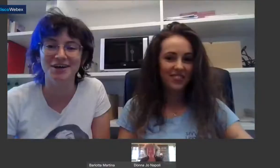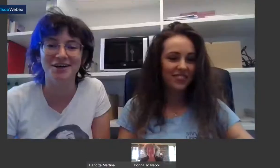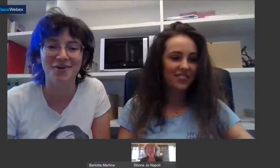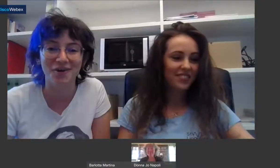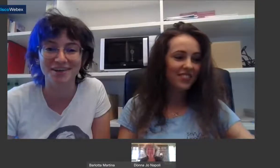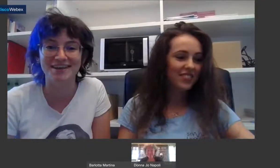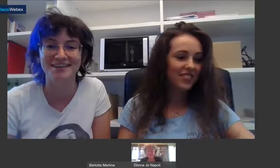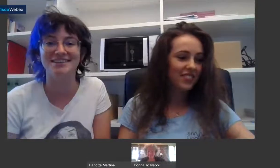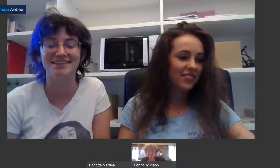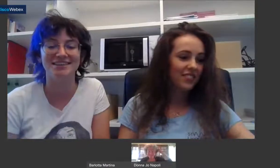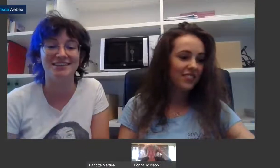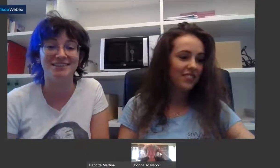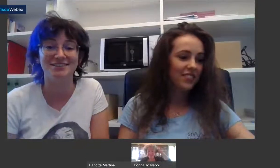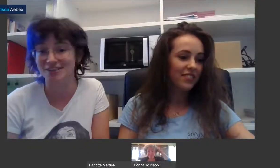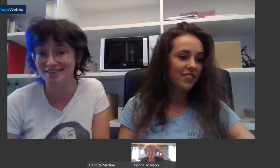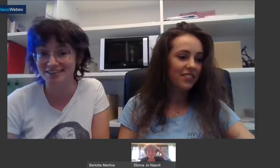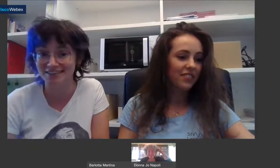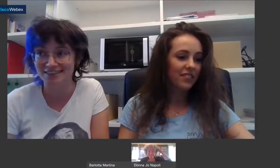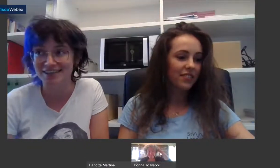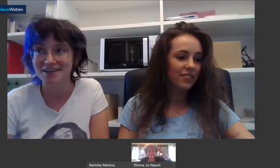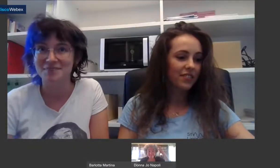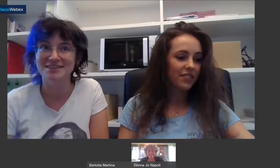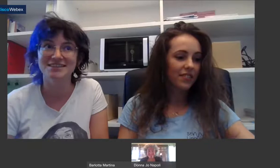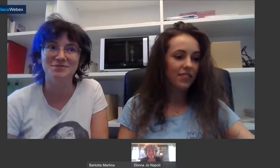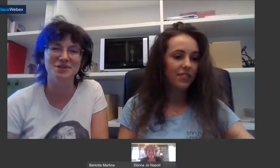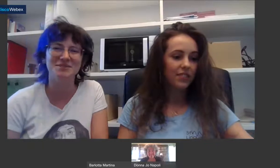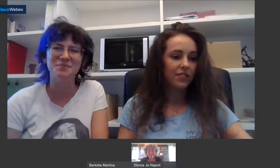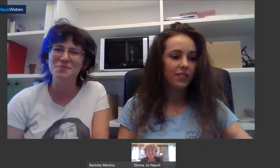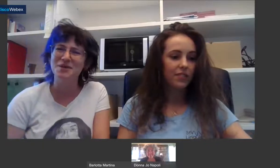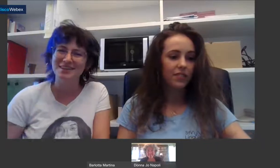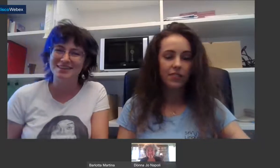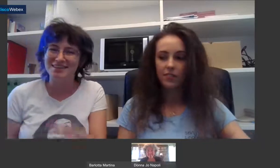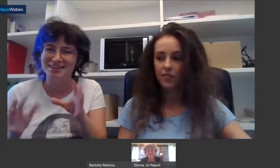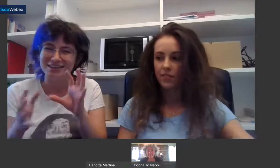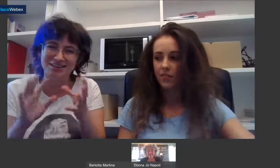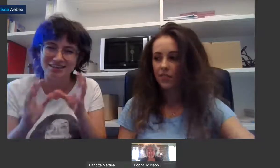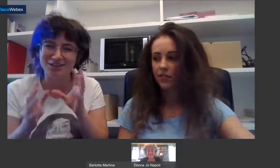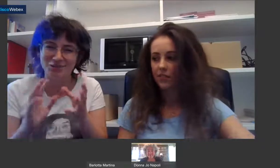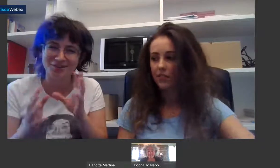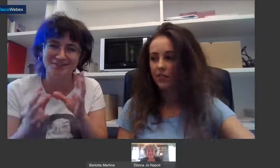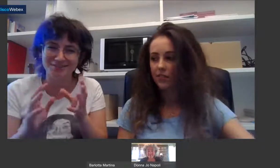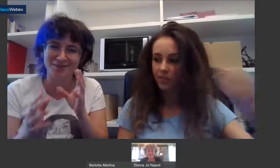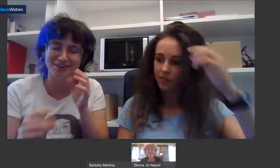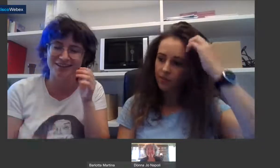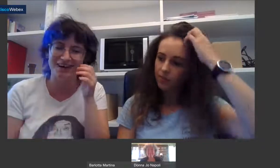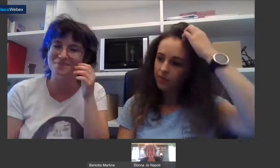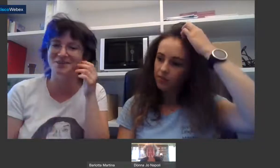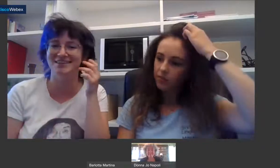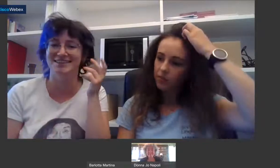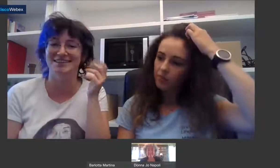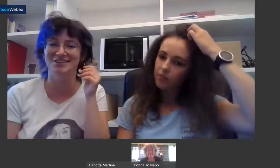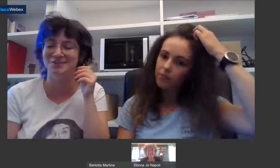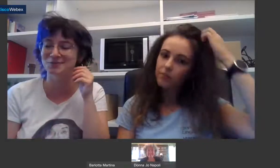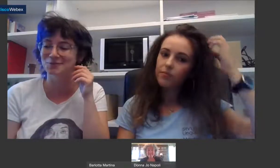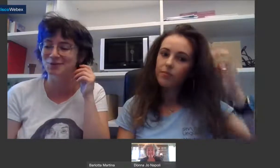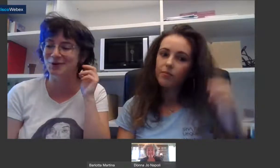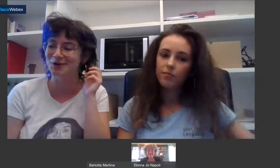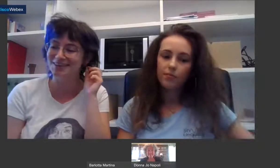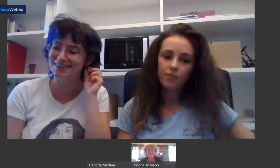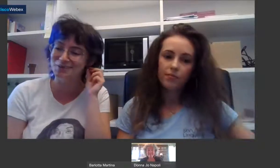to organize a translator, but since it was a bit short with the time, it didn't actually work that